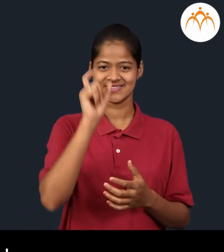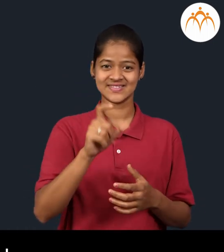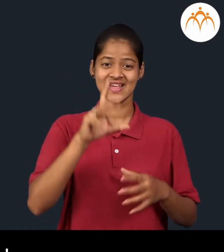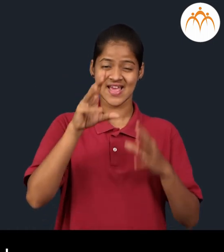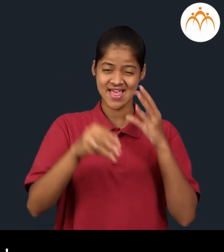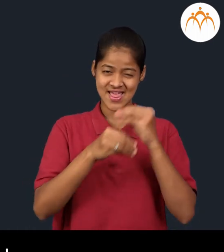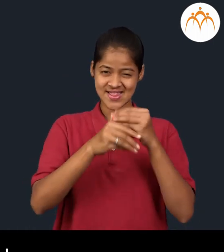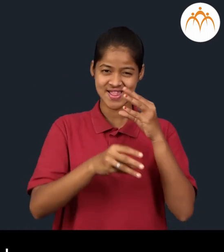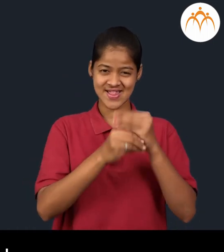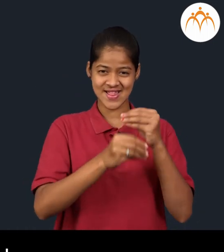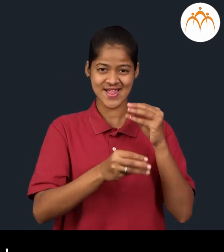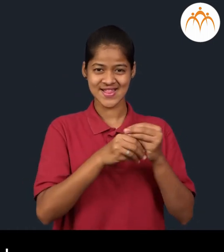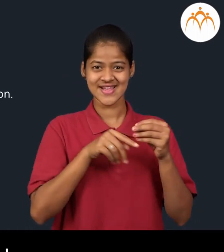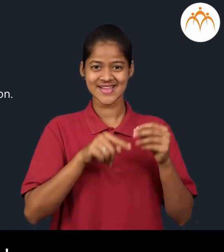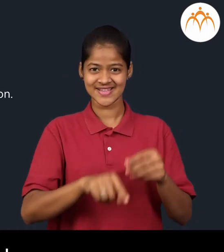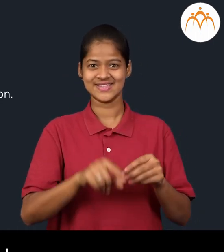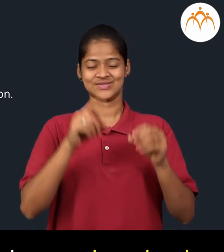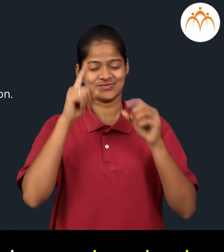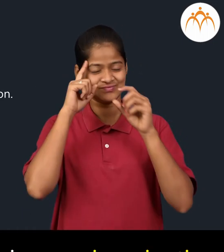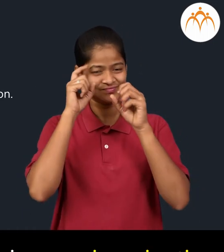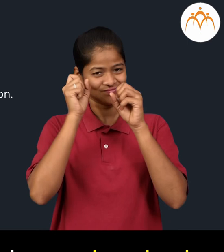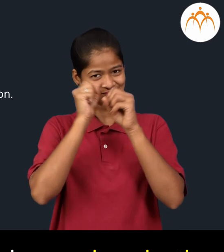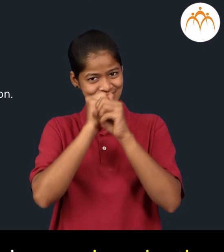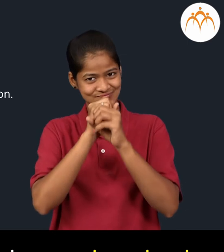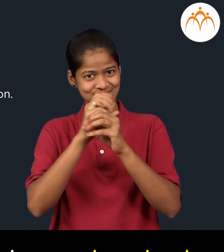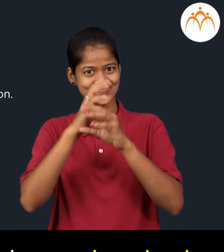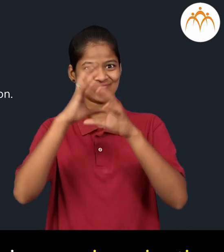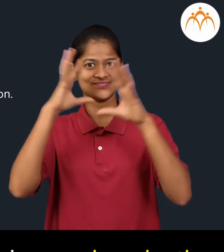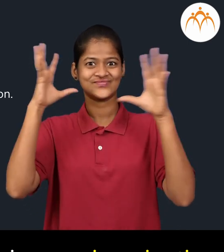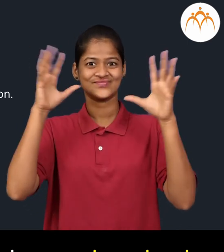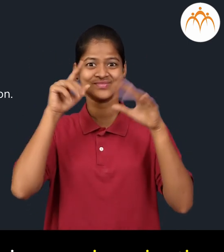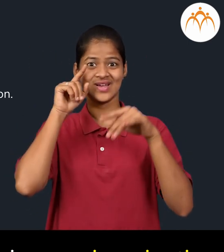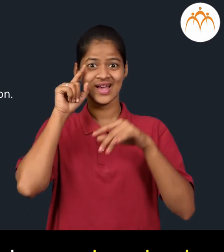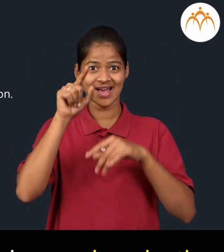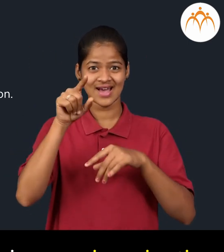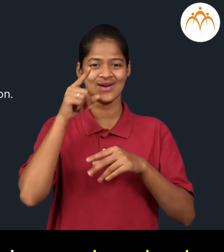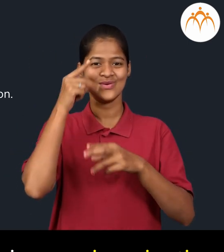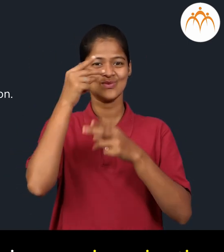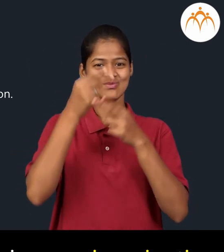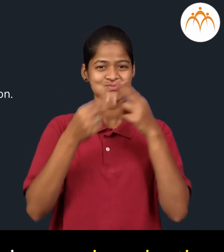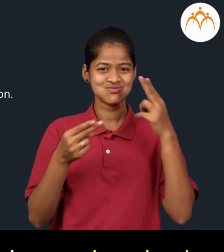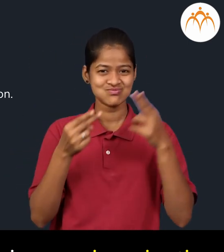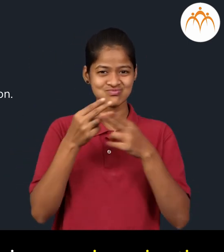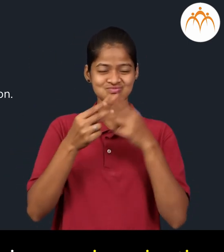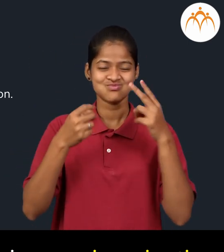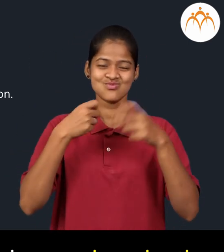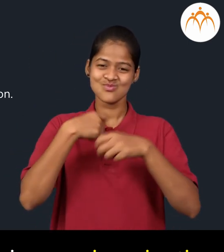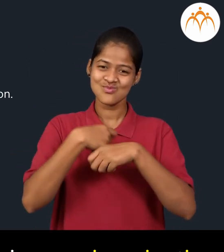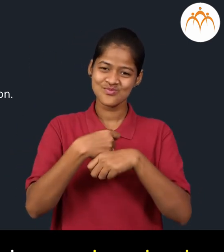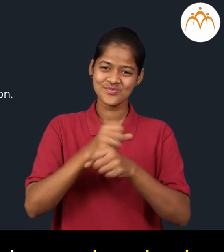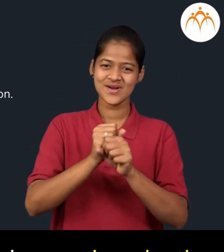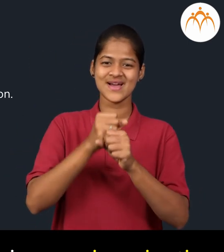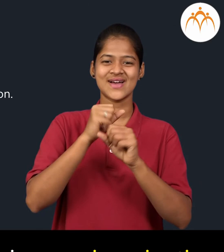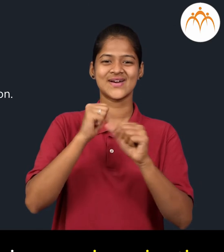Vocabulary enhances. We can spin or make a story using our